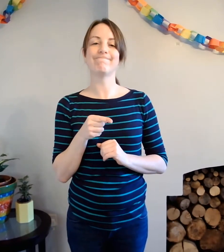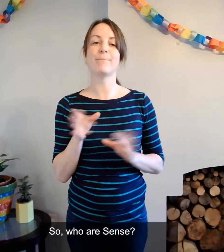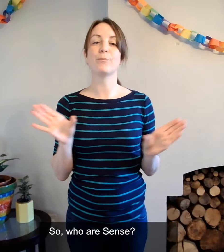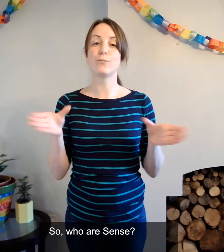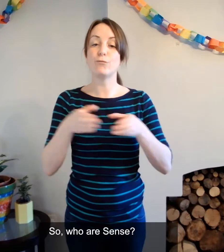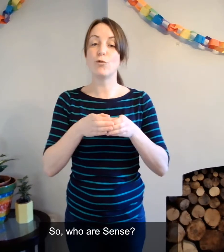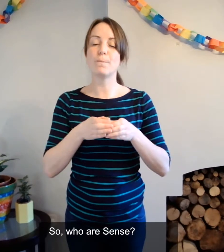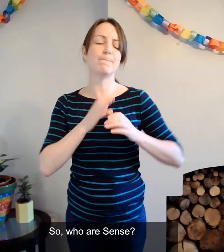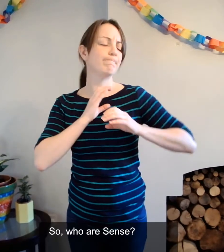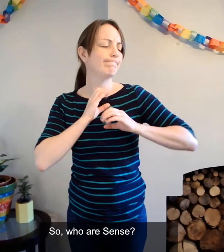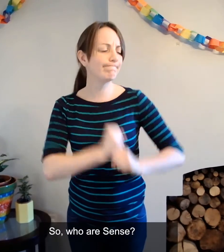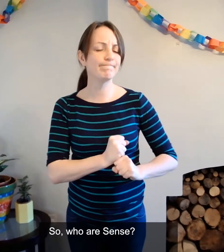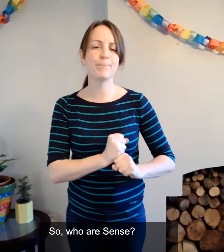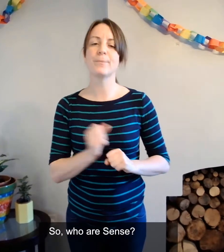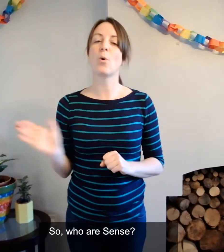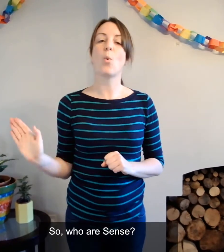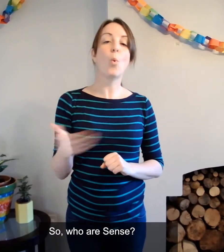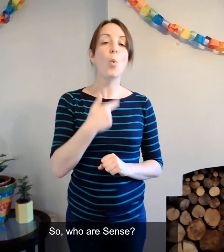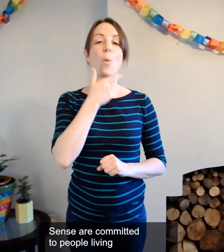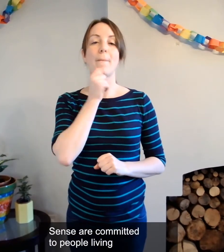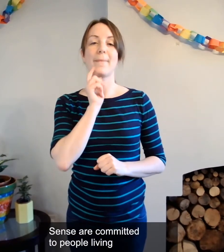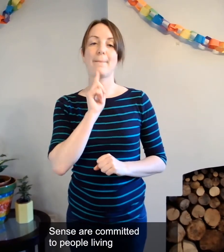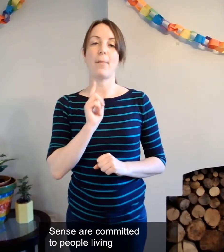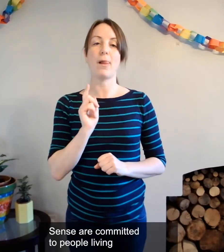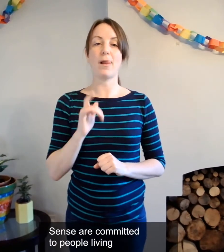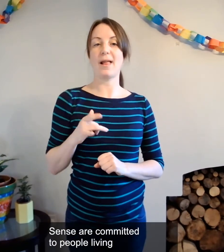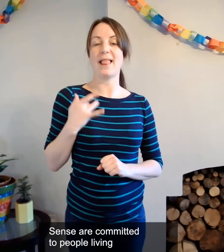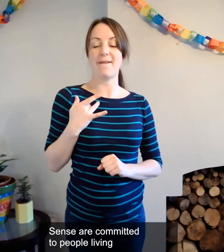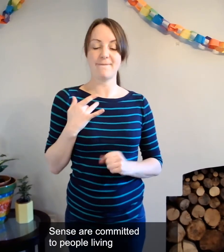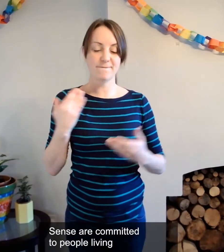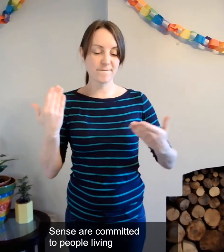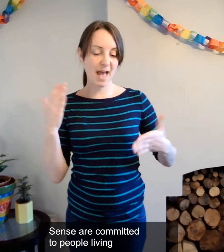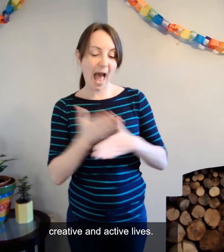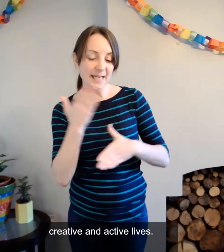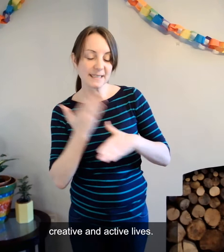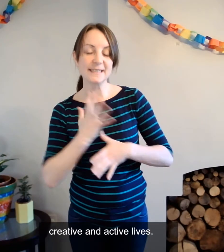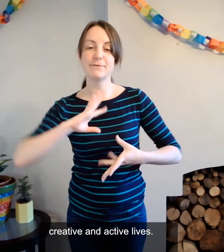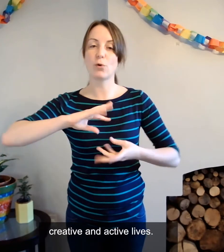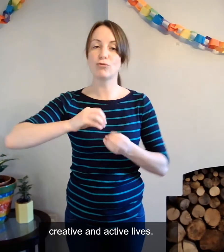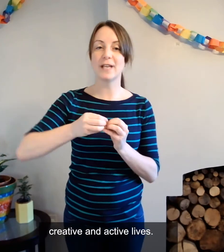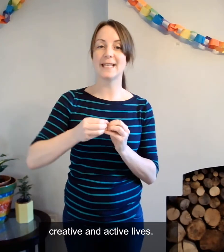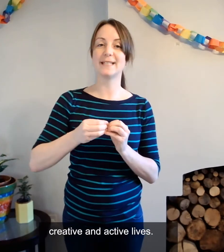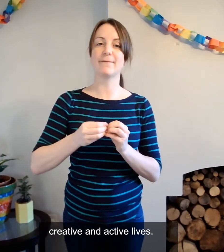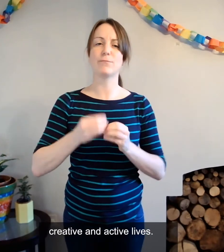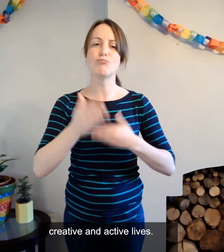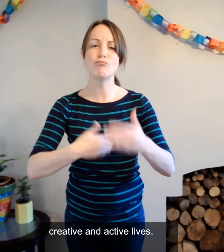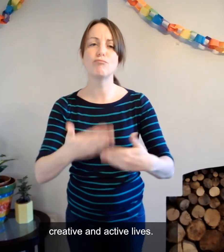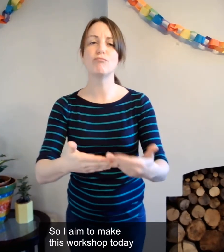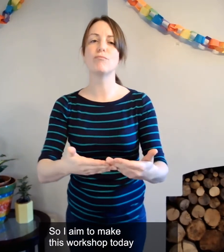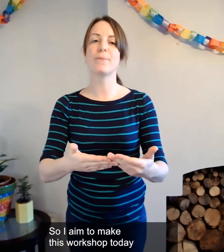So who are Sense? Sense are committed to people living creative and active lives. So I